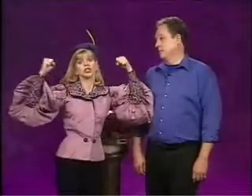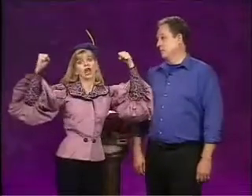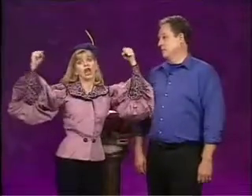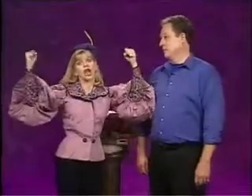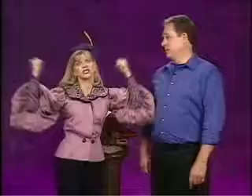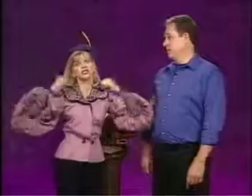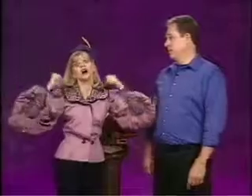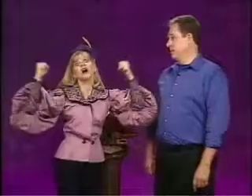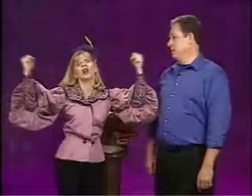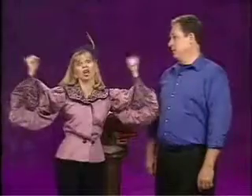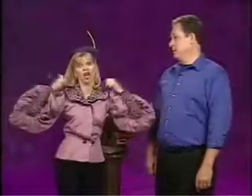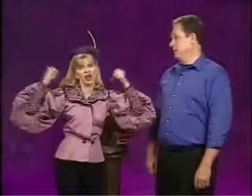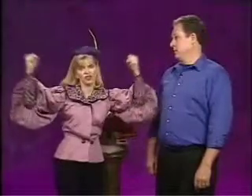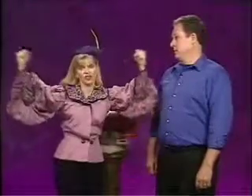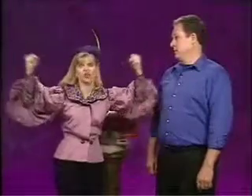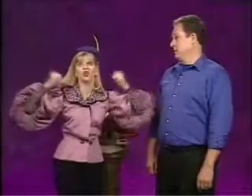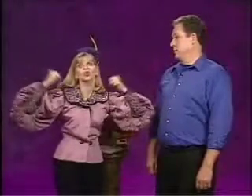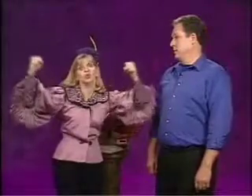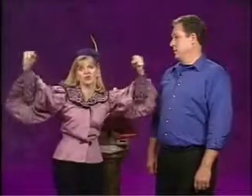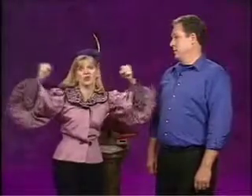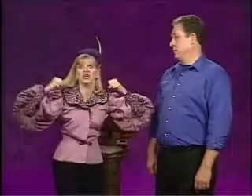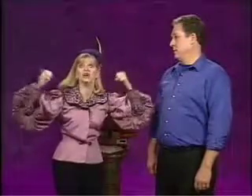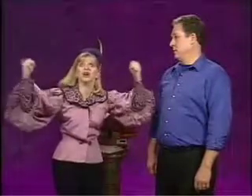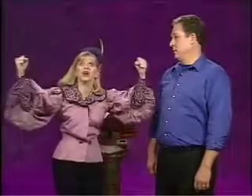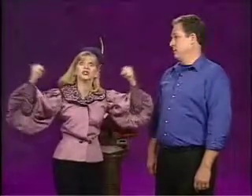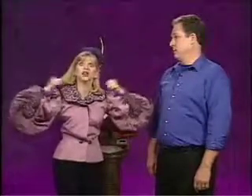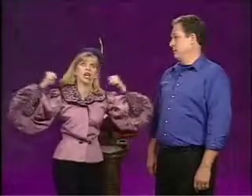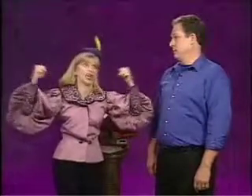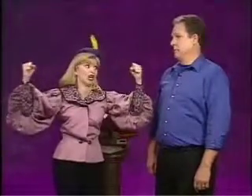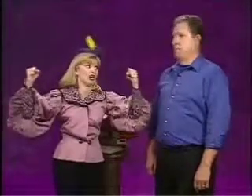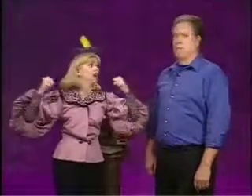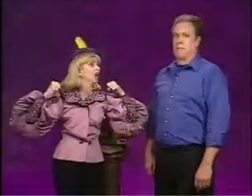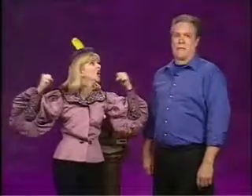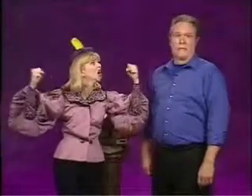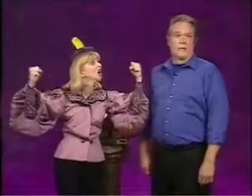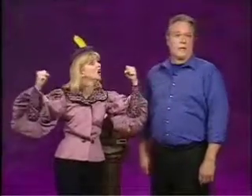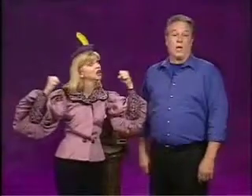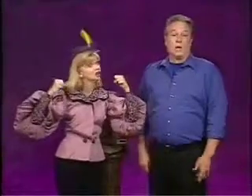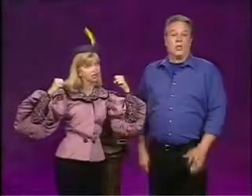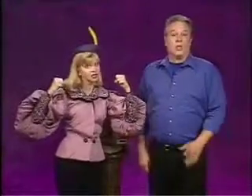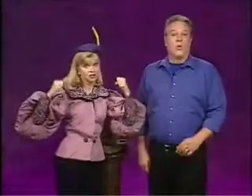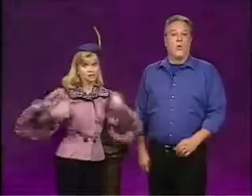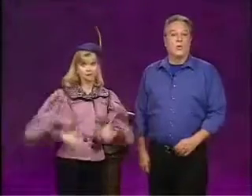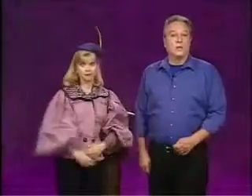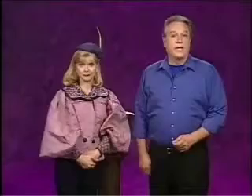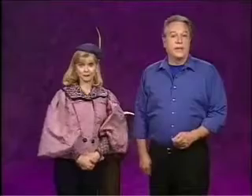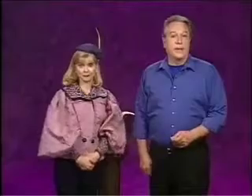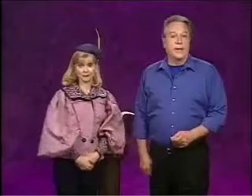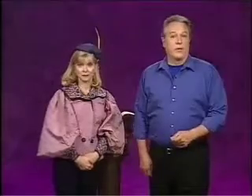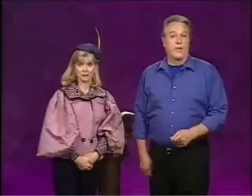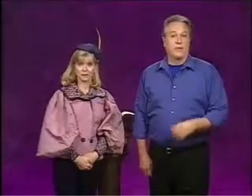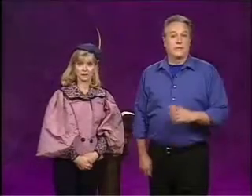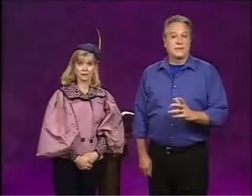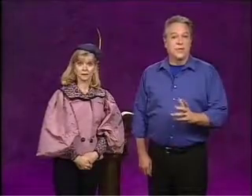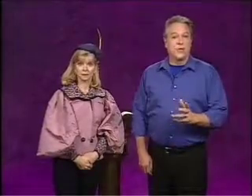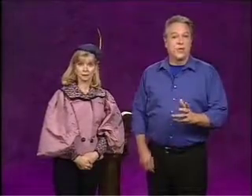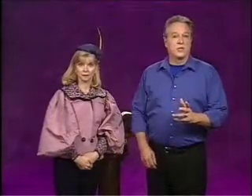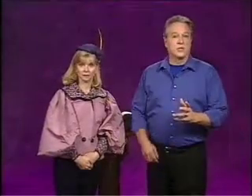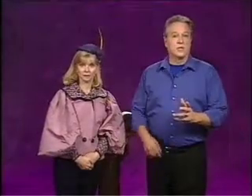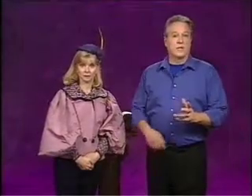that lasted all afternoon or even all day. You also need to remember that some words we use